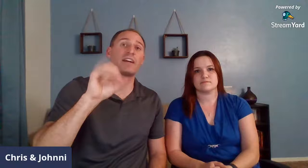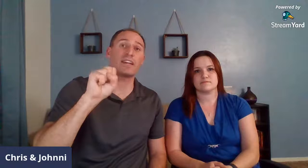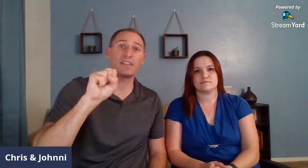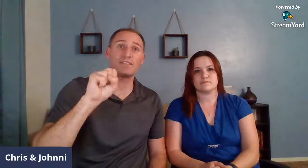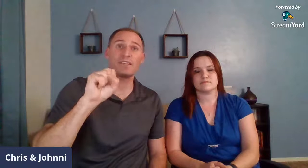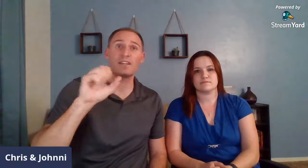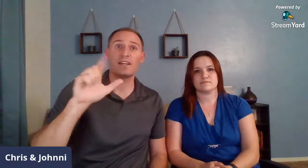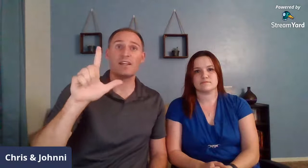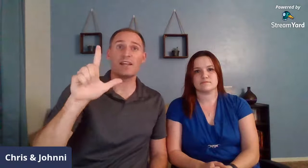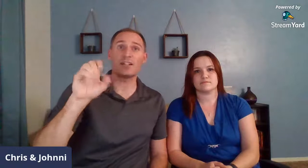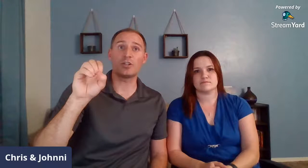CHRIS